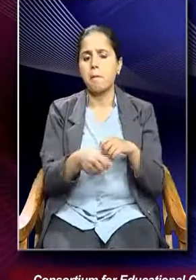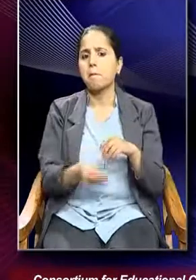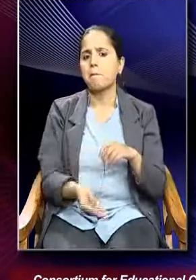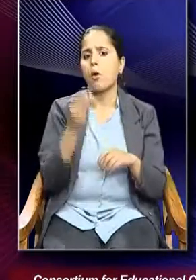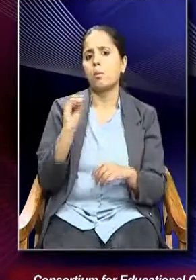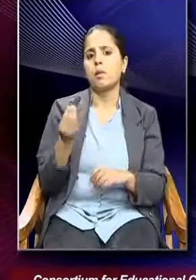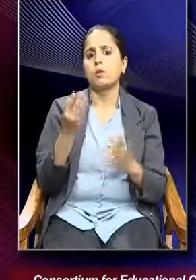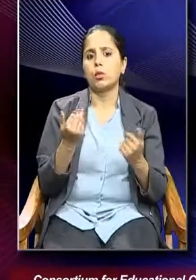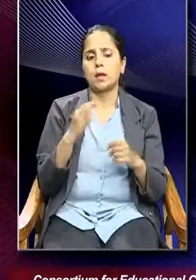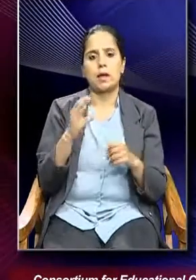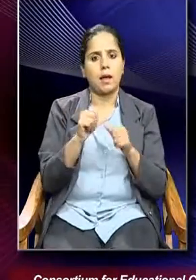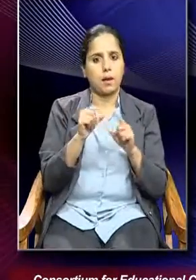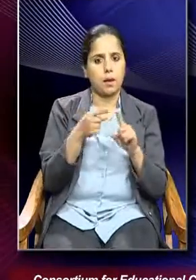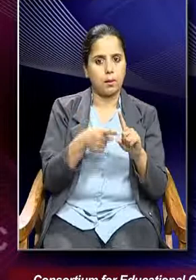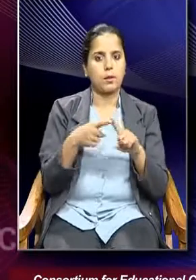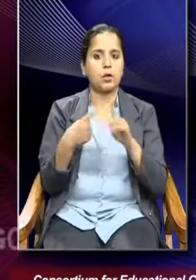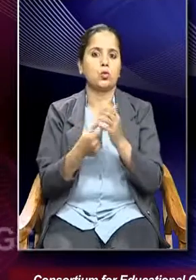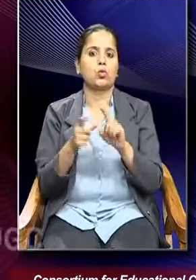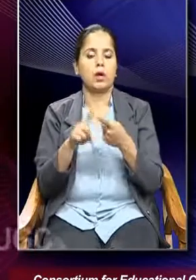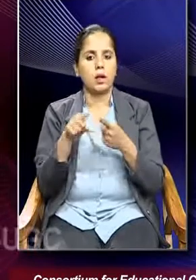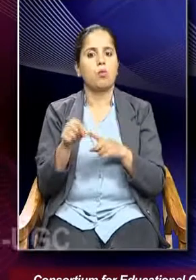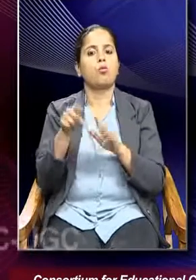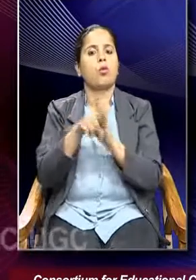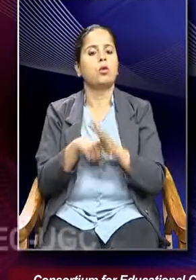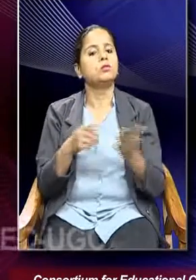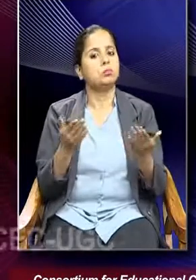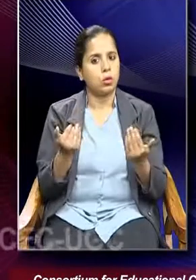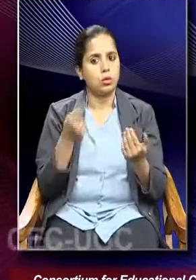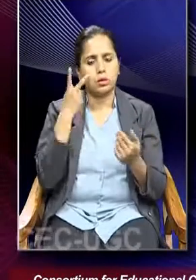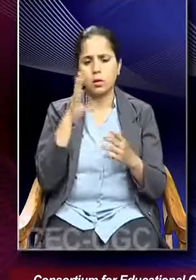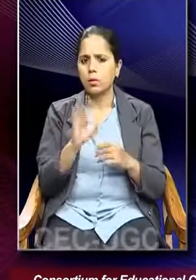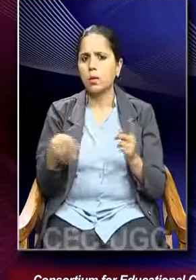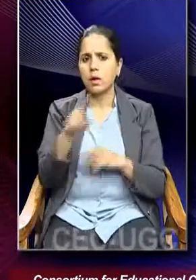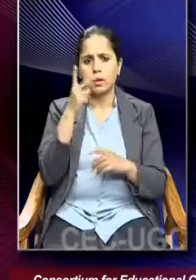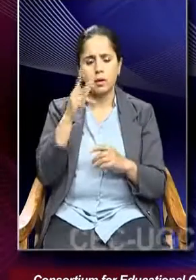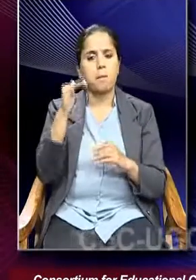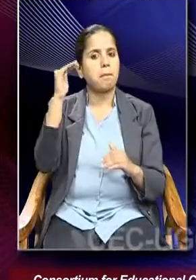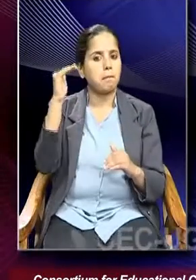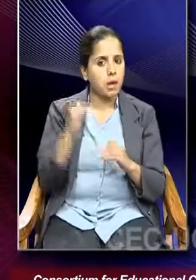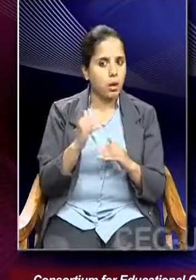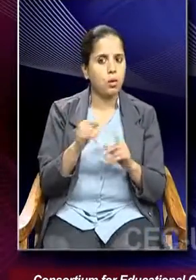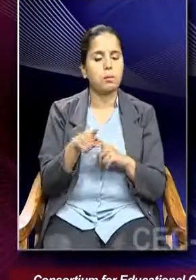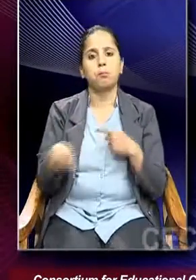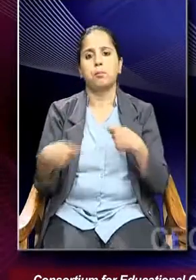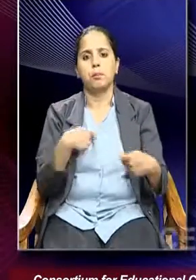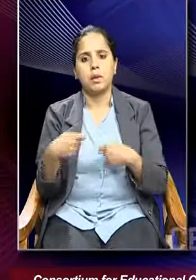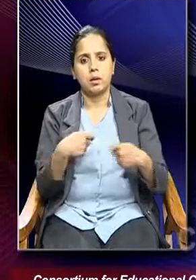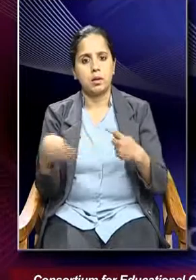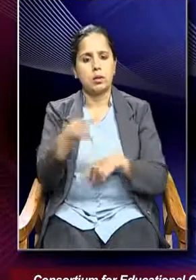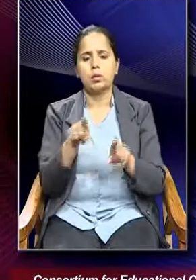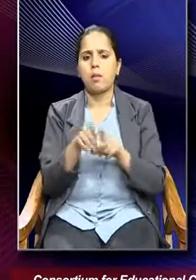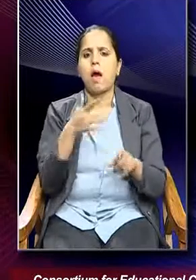a cap and trade policy and through a cap that significantly below the business as